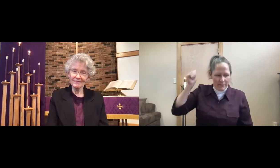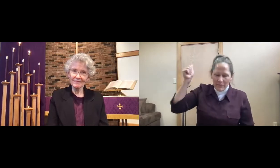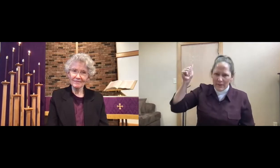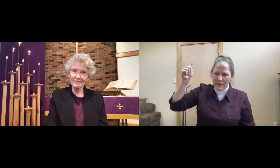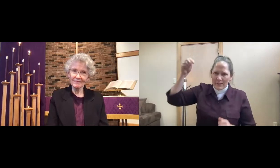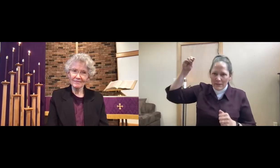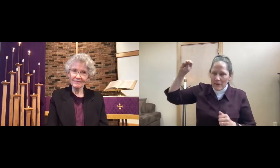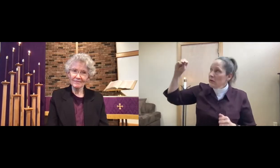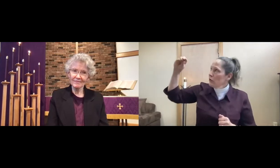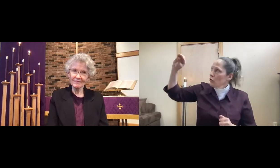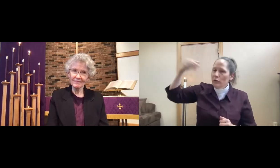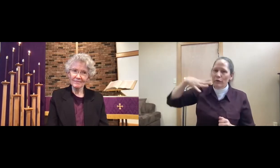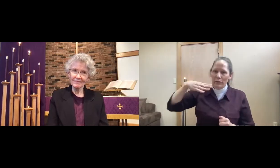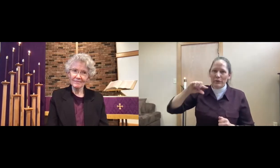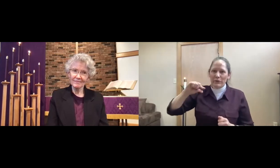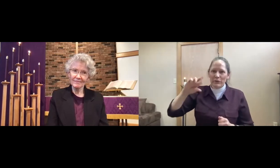The grace of our Lord Jesus Christ,